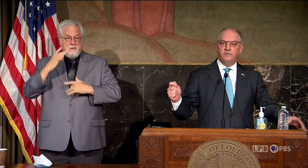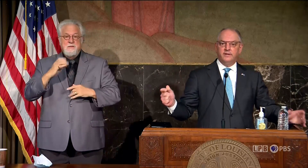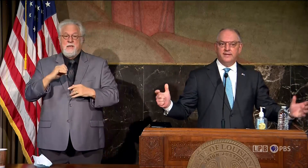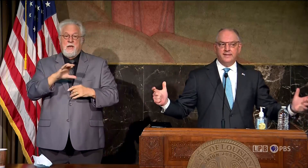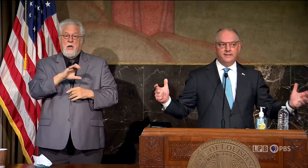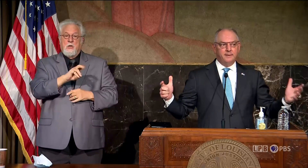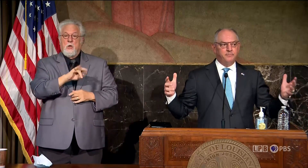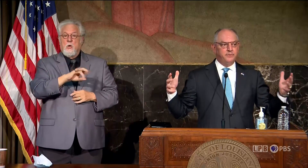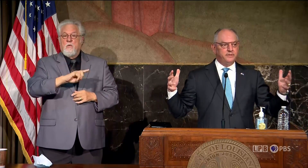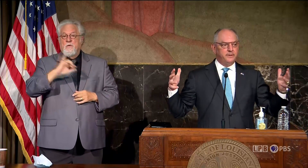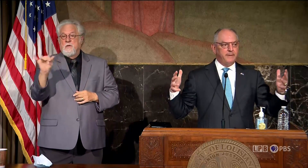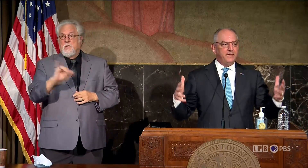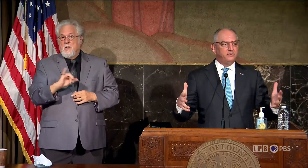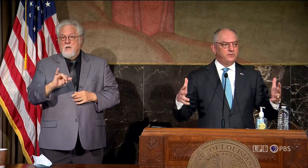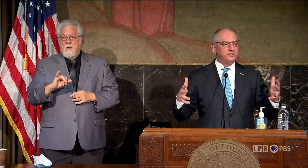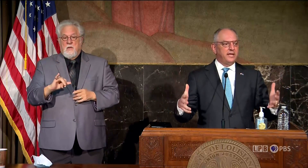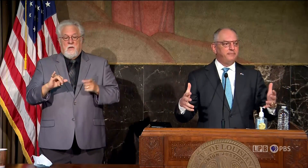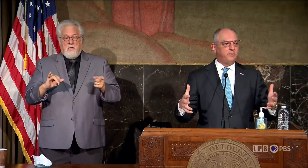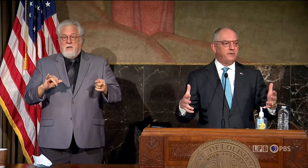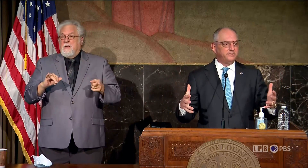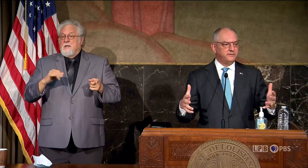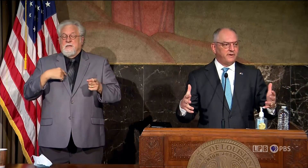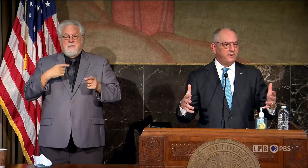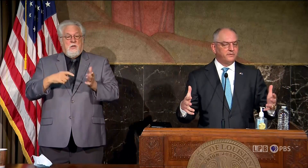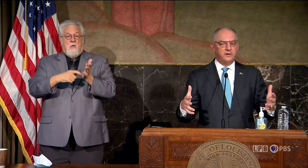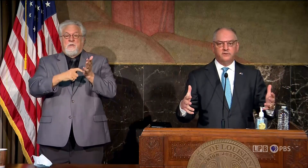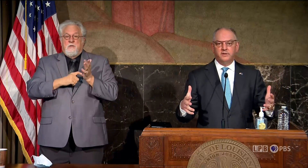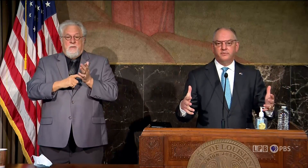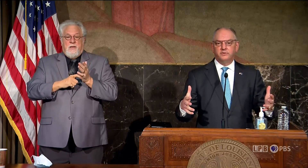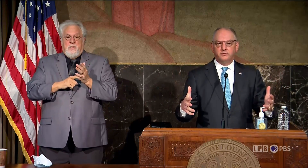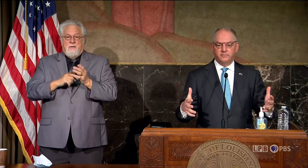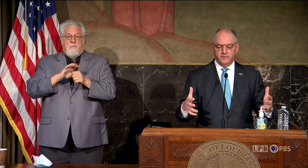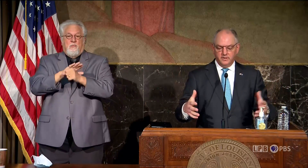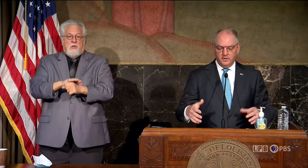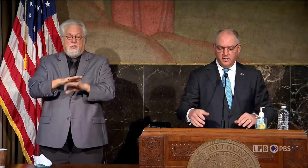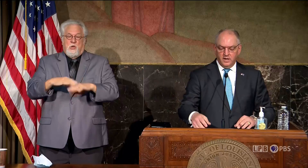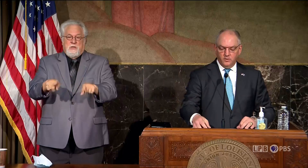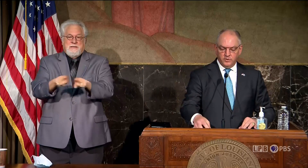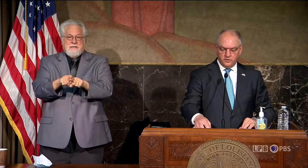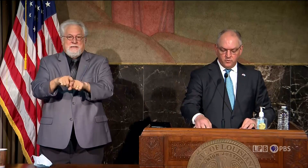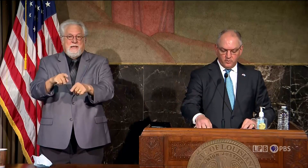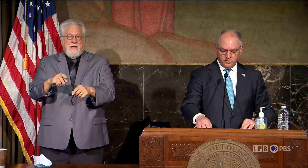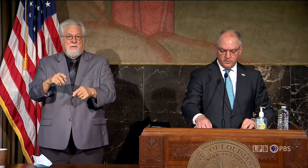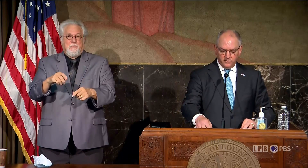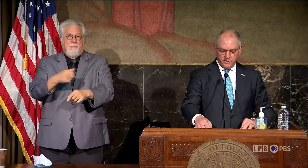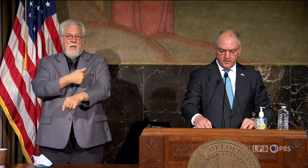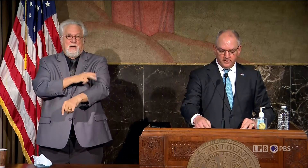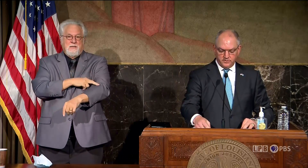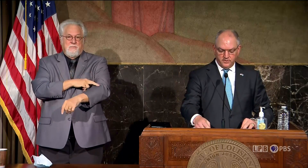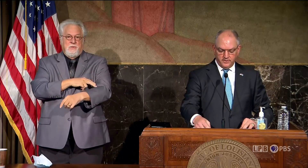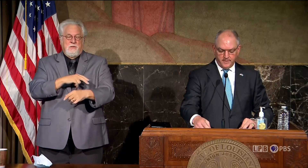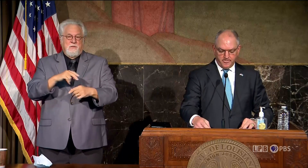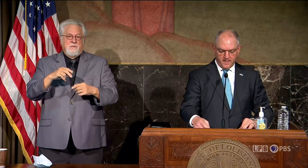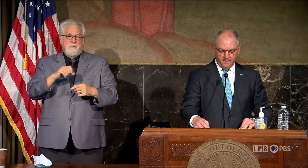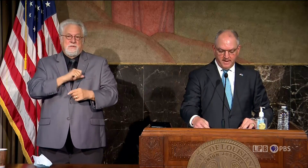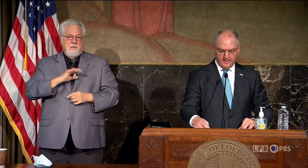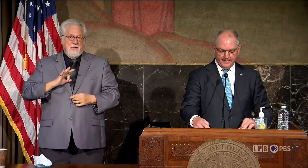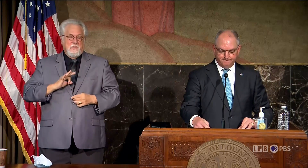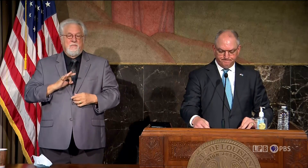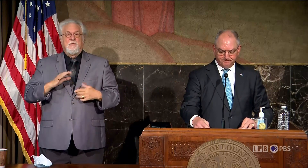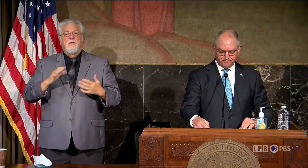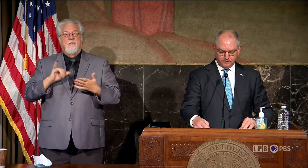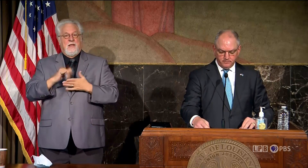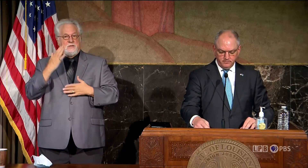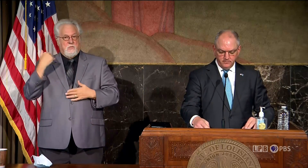is COVID. They put demands on the same parts of our healthcare delivery system, which is why we're so concerned about